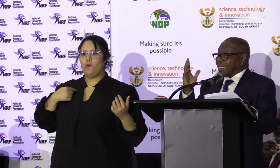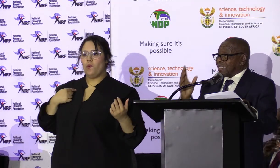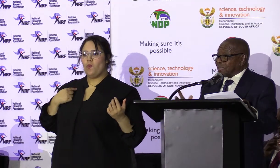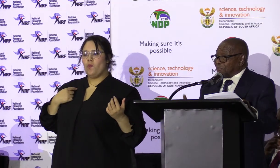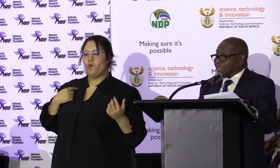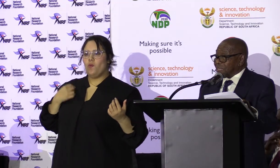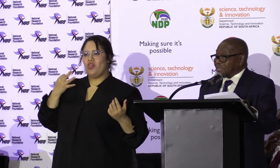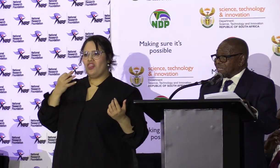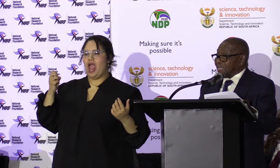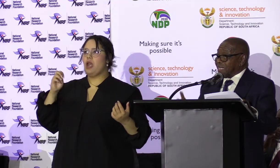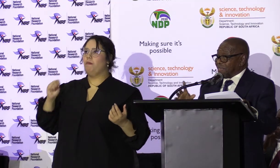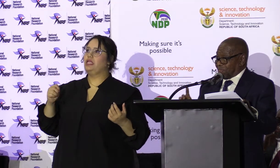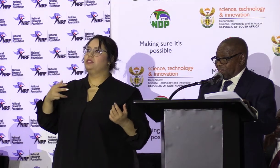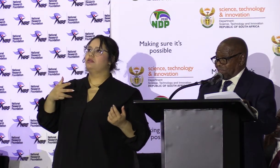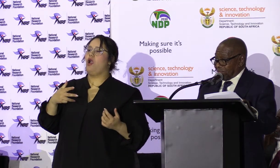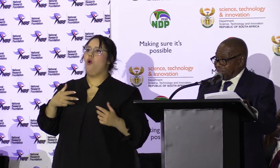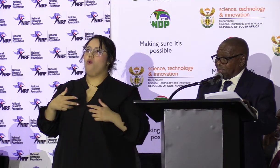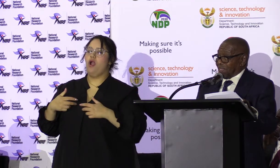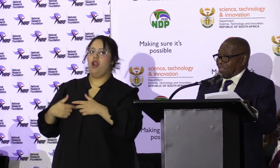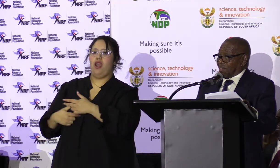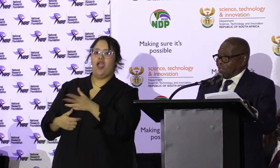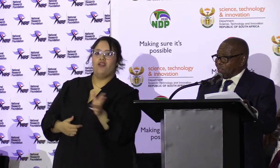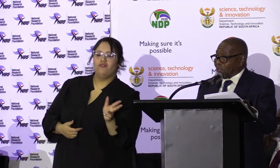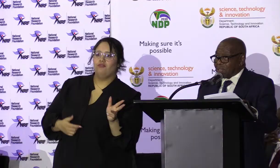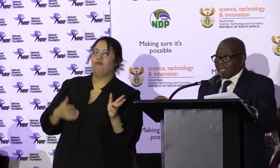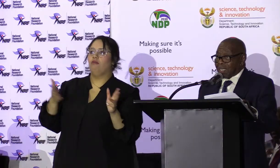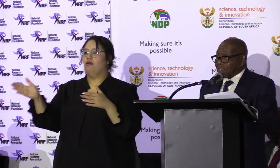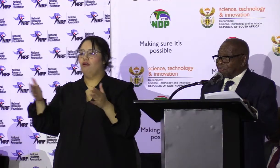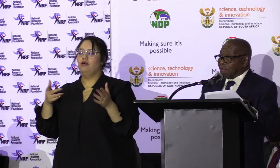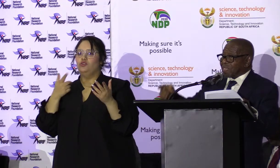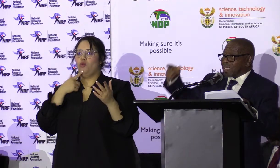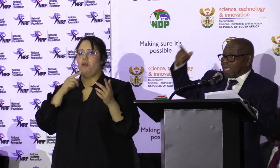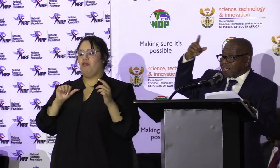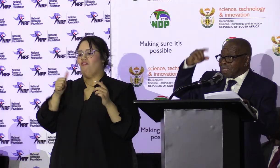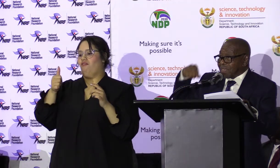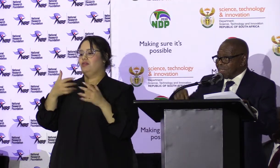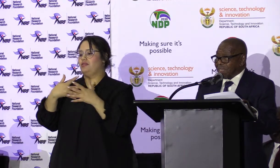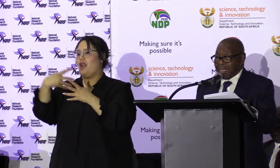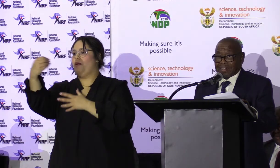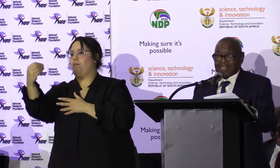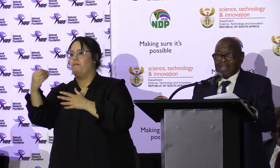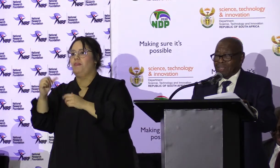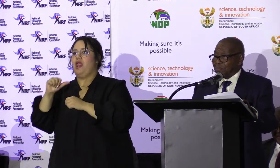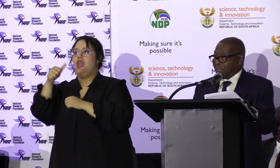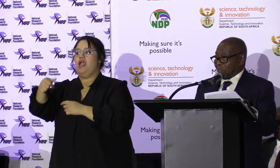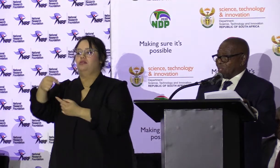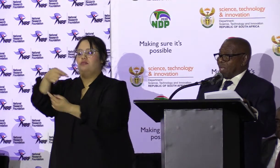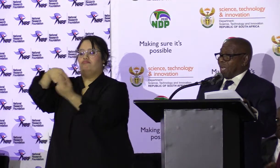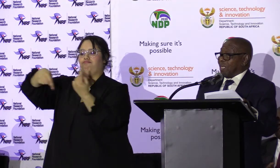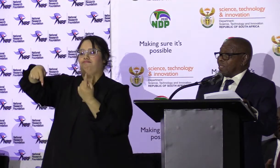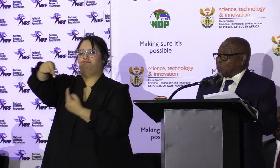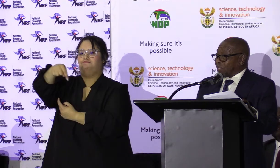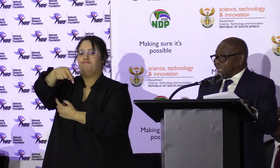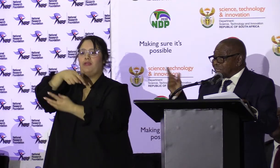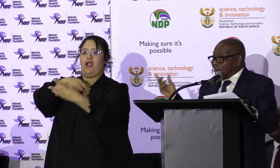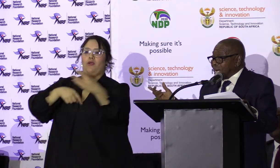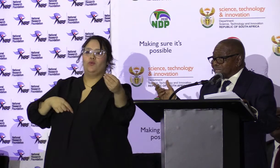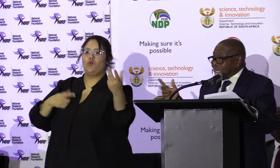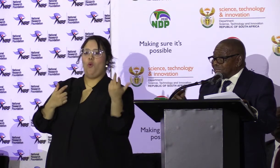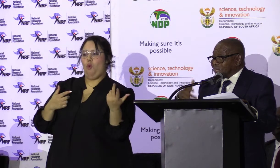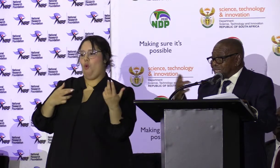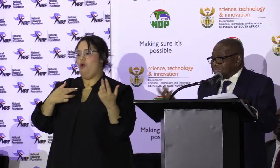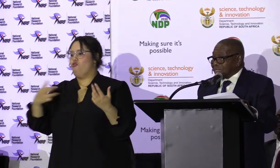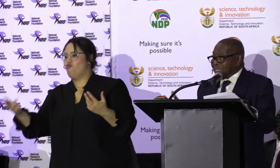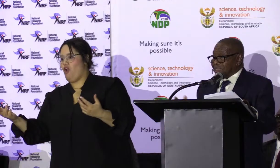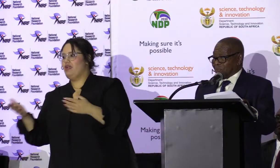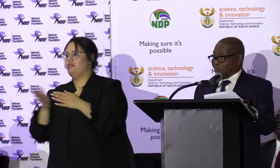In 300 meters, 10 left. You know, take the first exit in the next roundabout. You turn